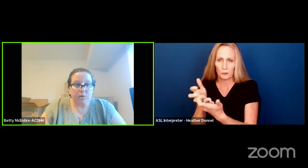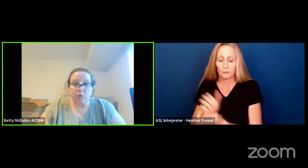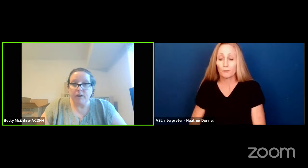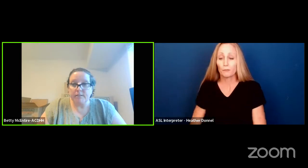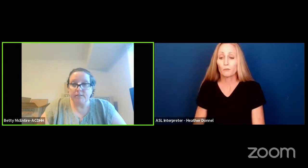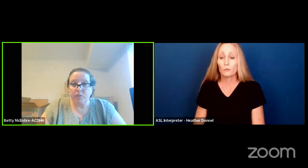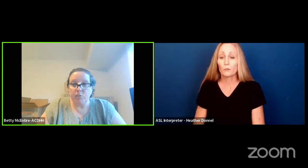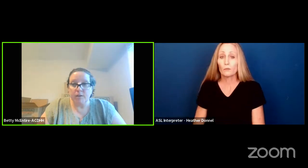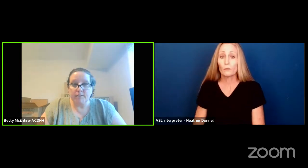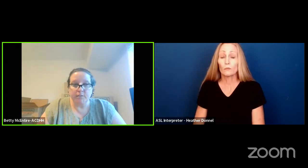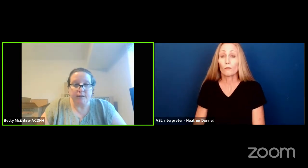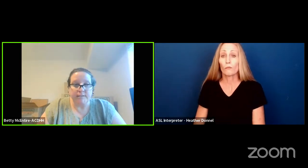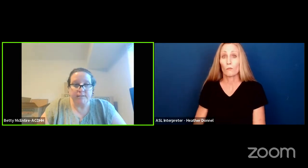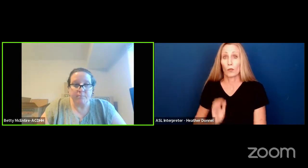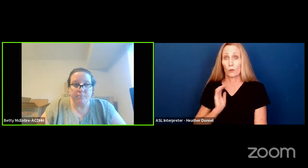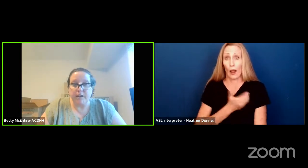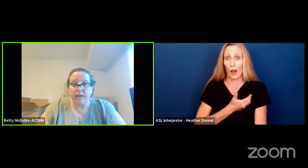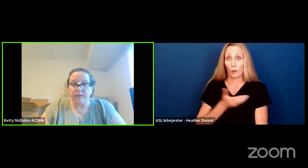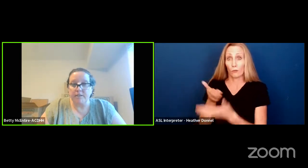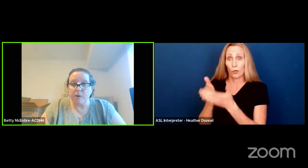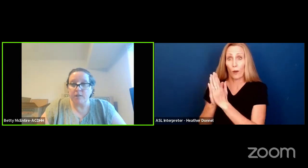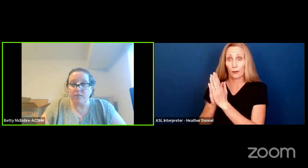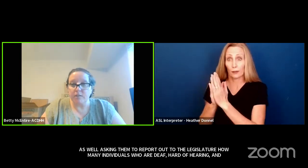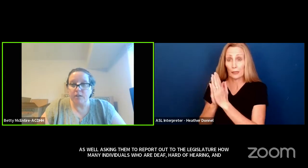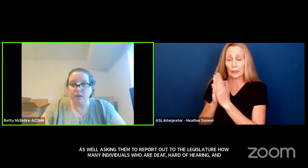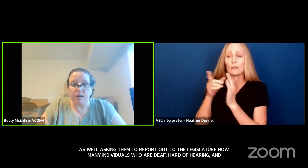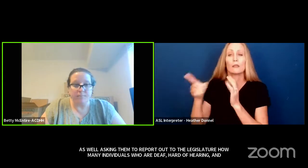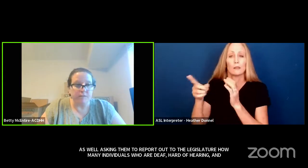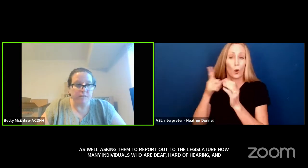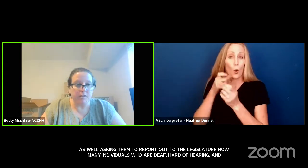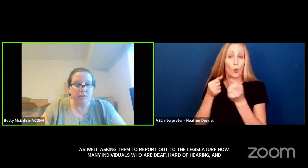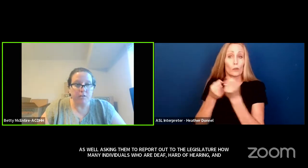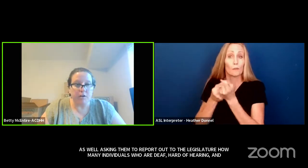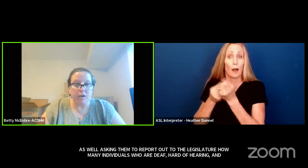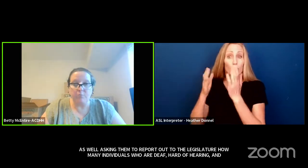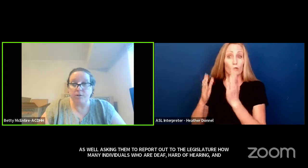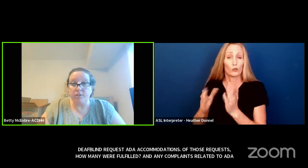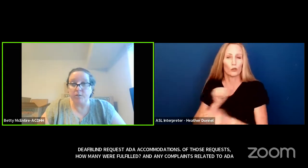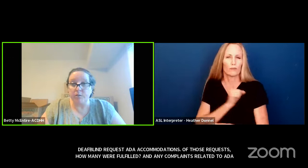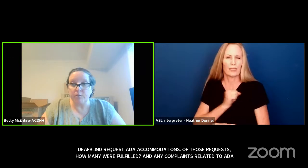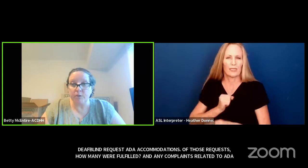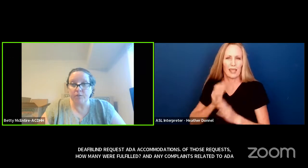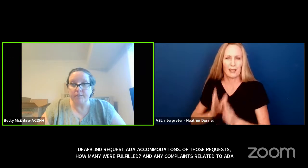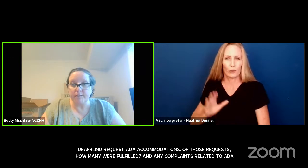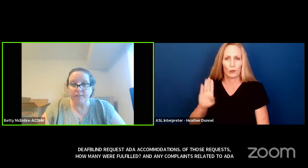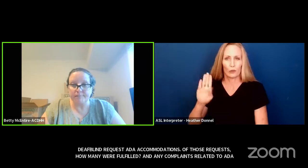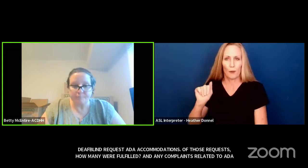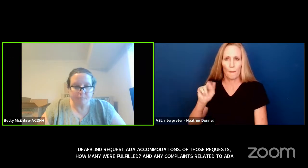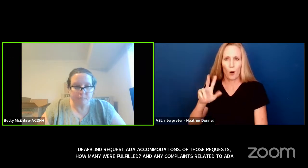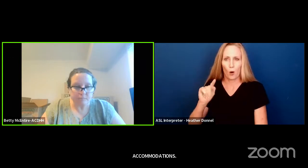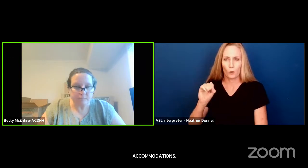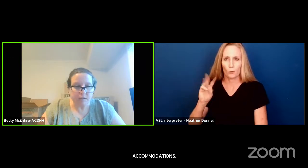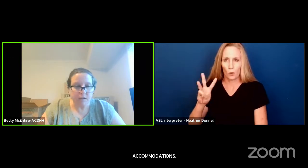That request was granted by the sponsor, Senator Bartow, over in the